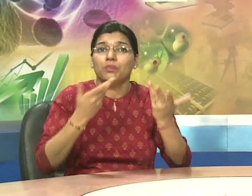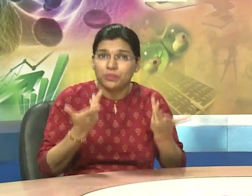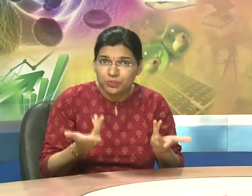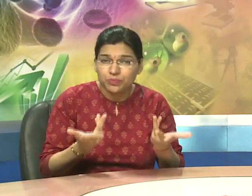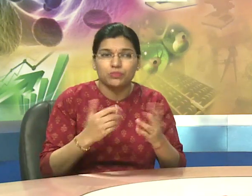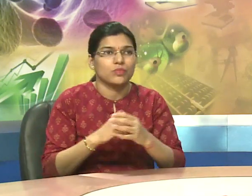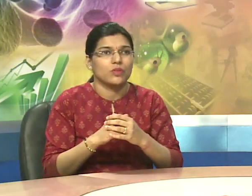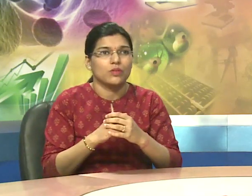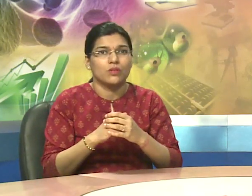floods,